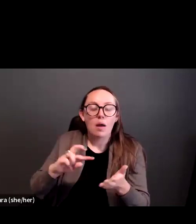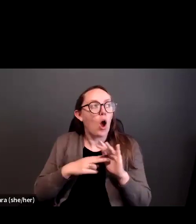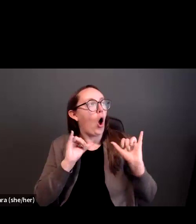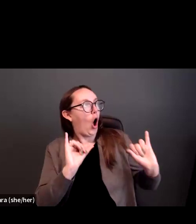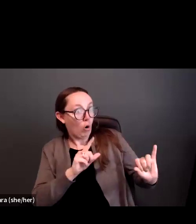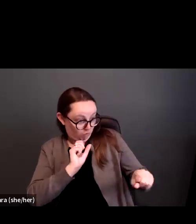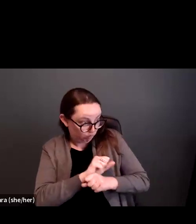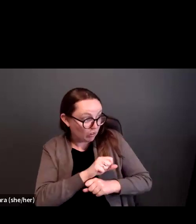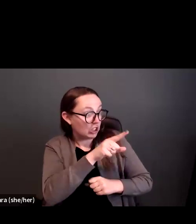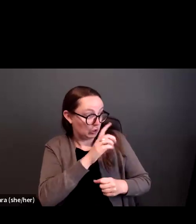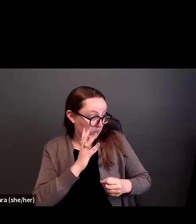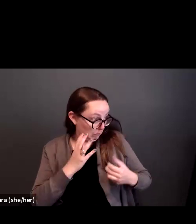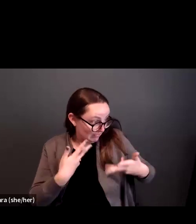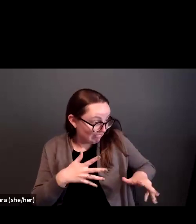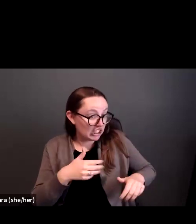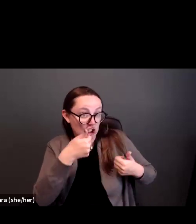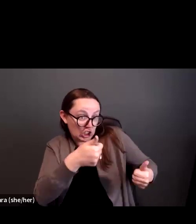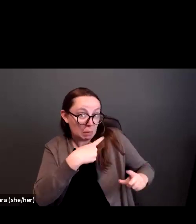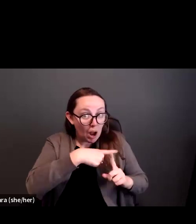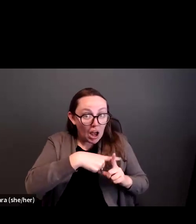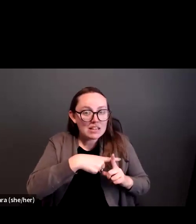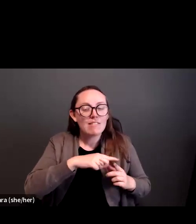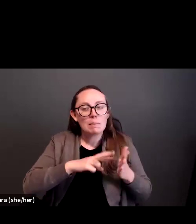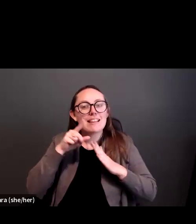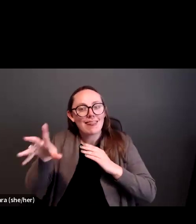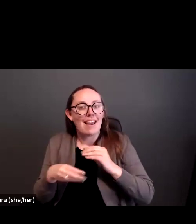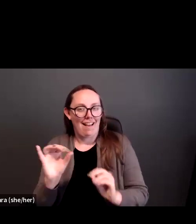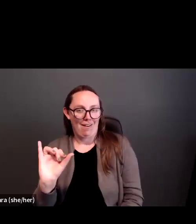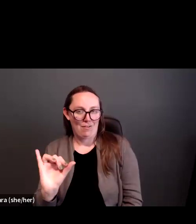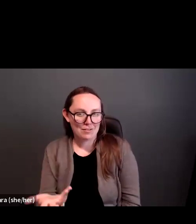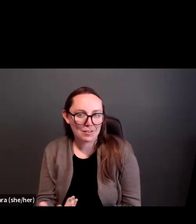Thank you. That's really interesting. I was wondering about the